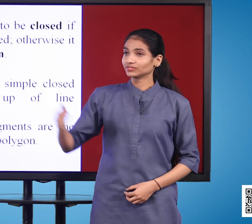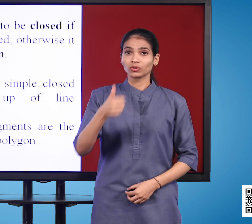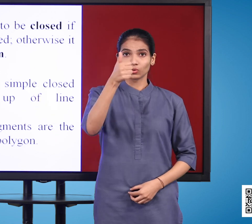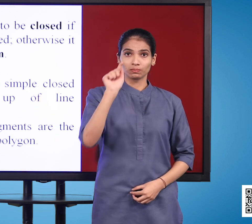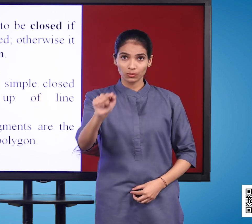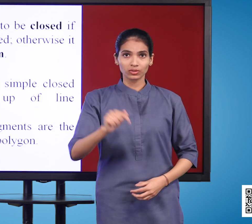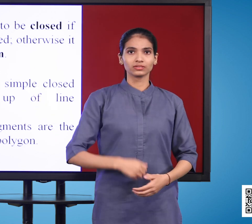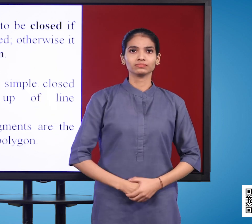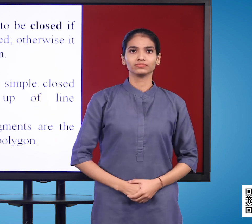9.